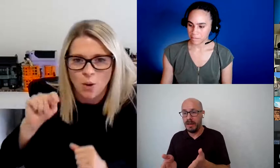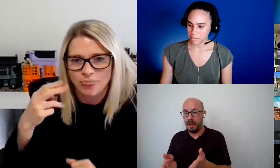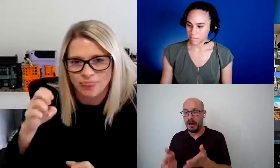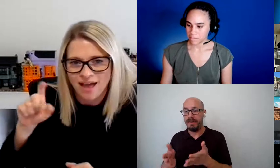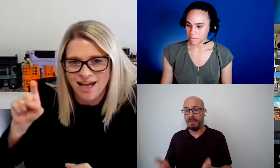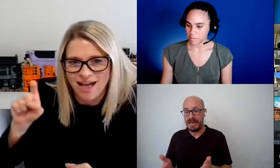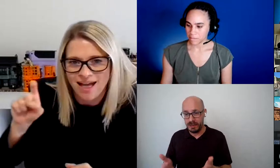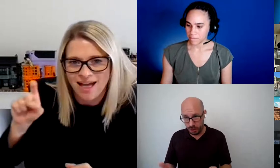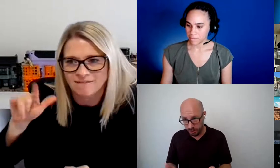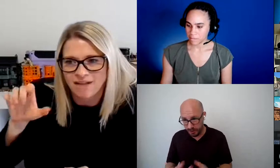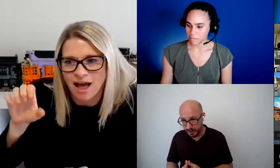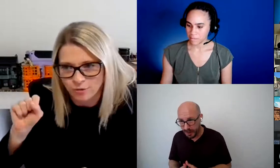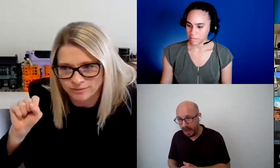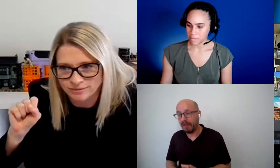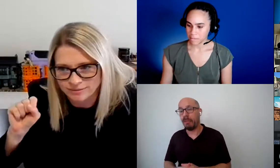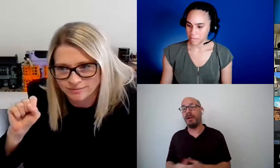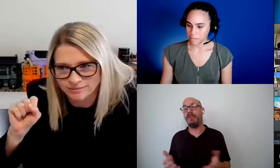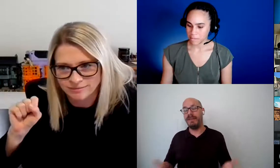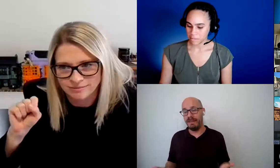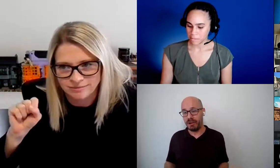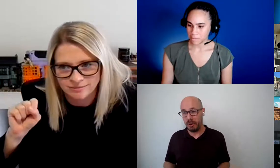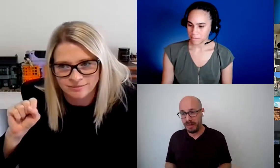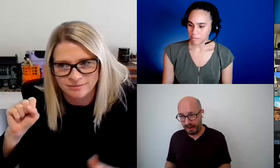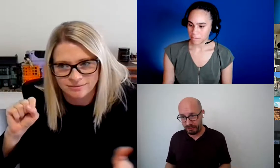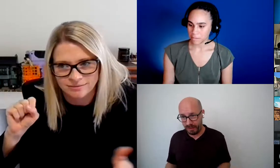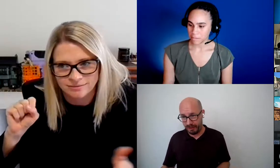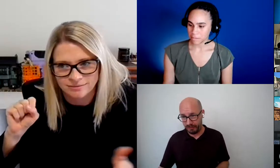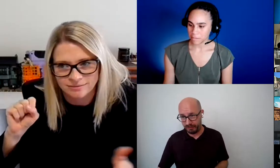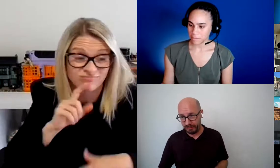Speed 2, as well as the TV show The X-Files.